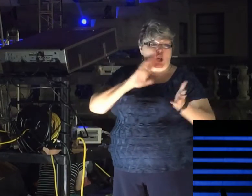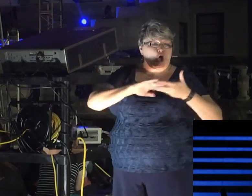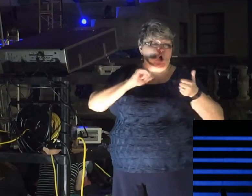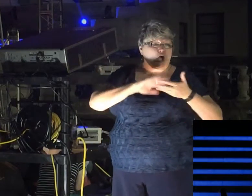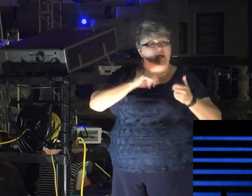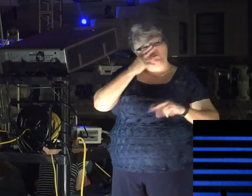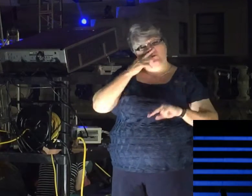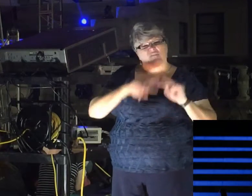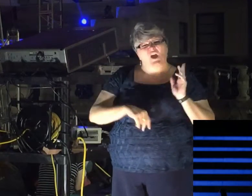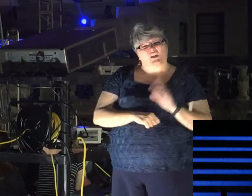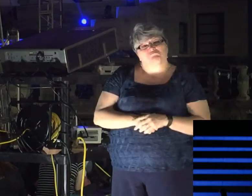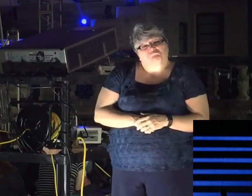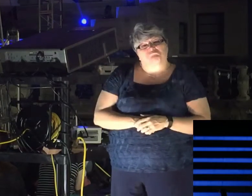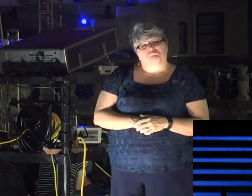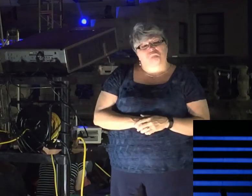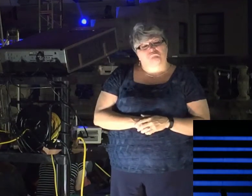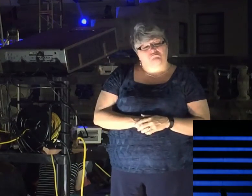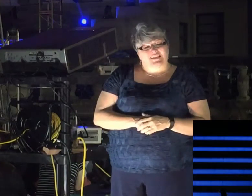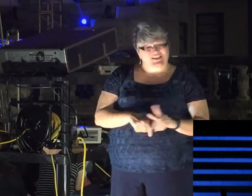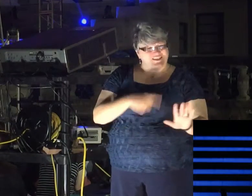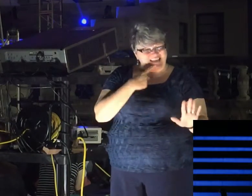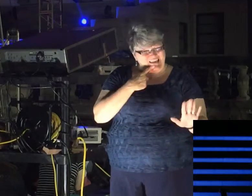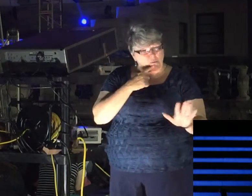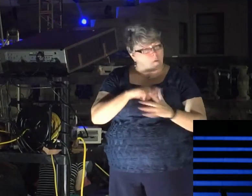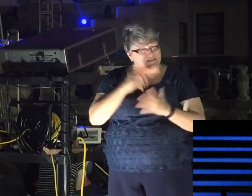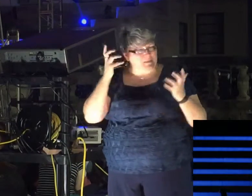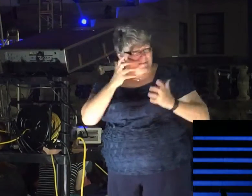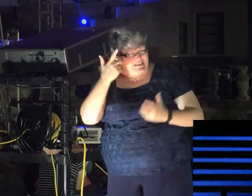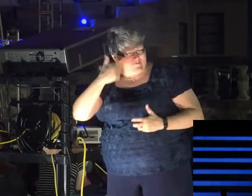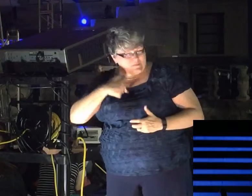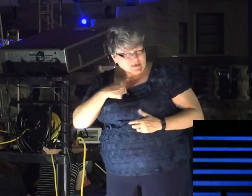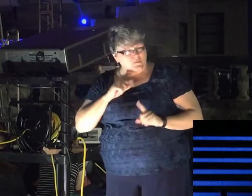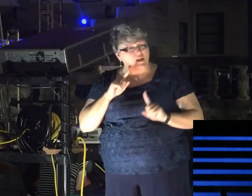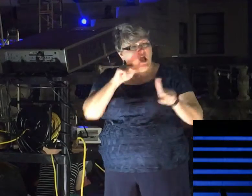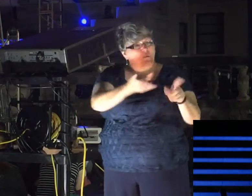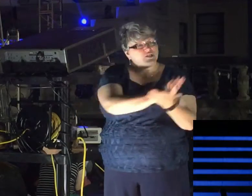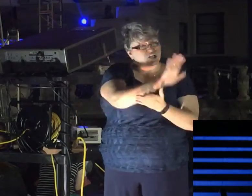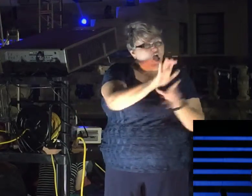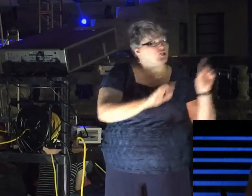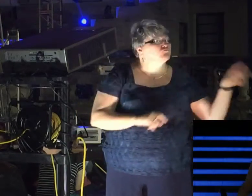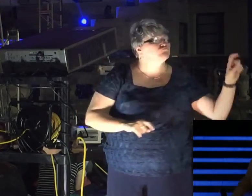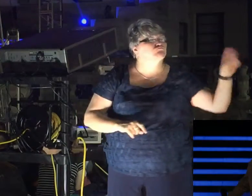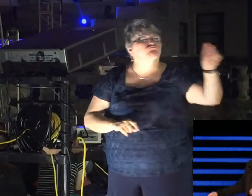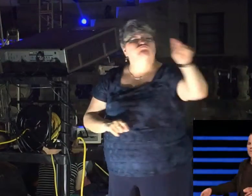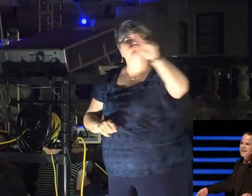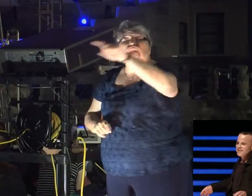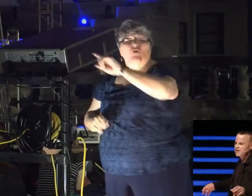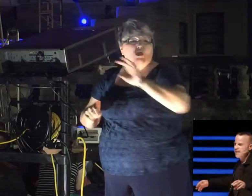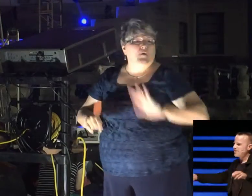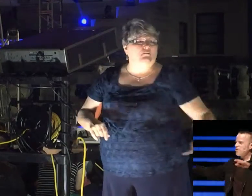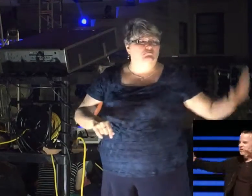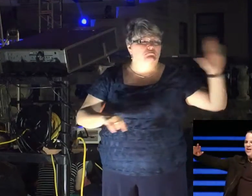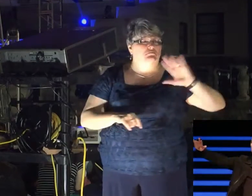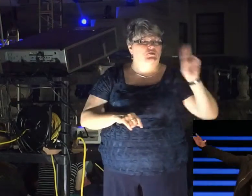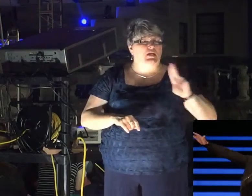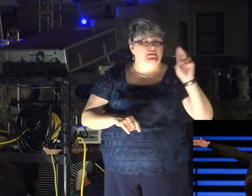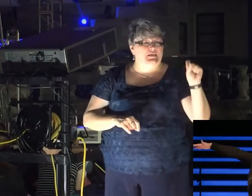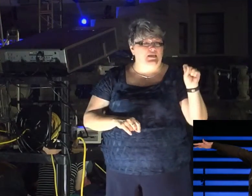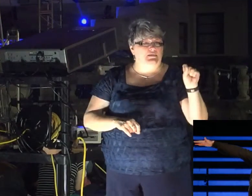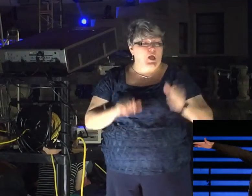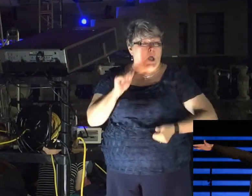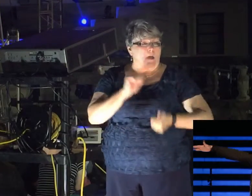36% said hookups were fine. And she said, what was amazing to me is I went to colleges around the country in the United